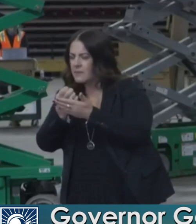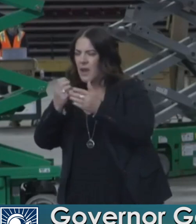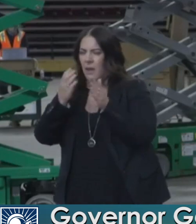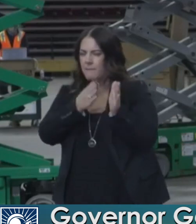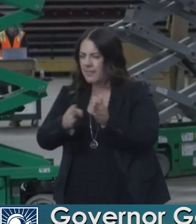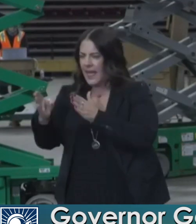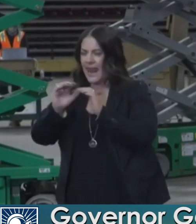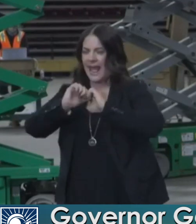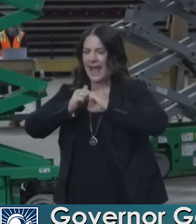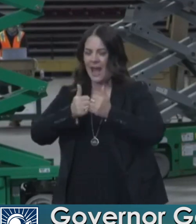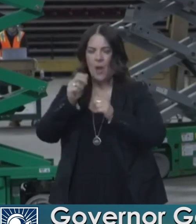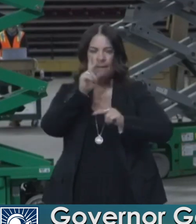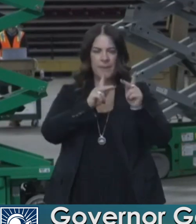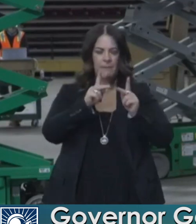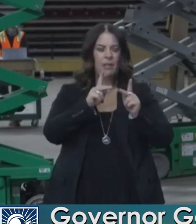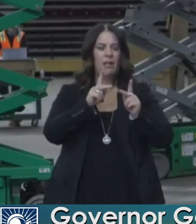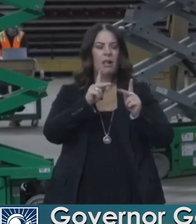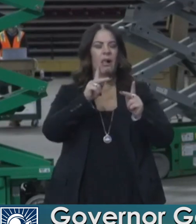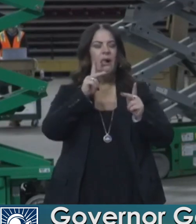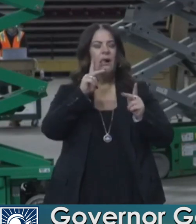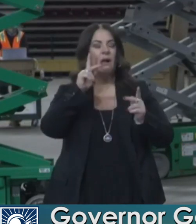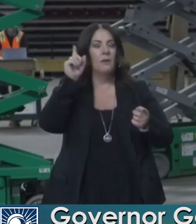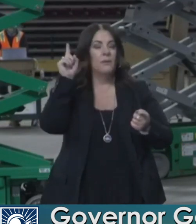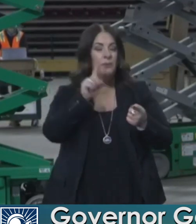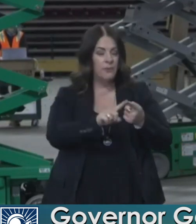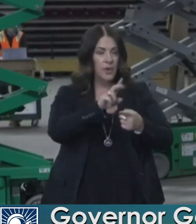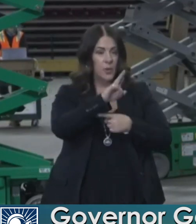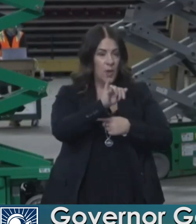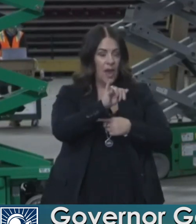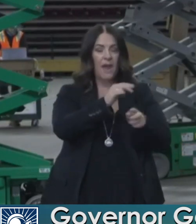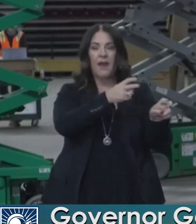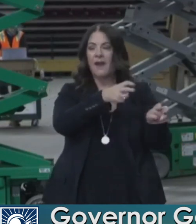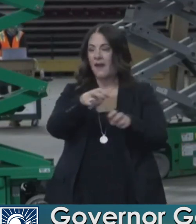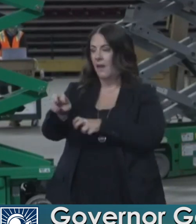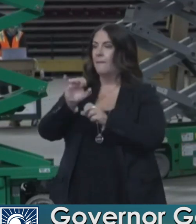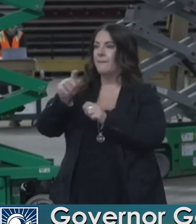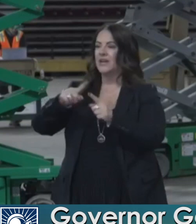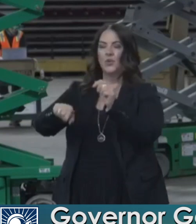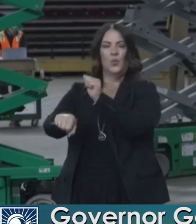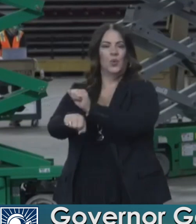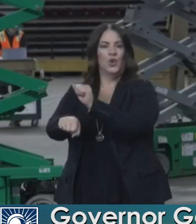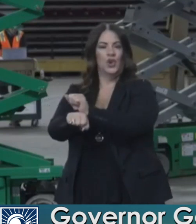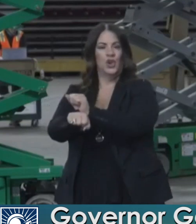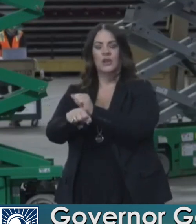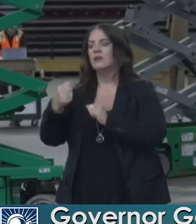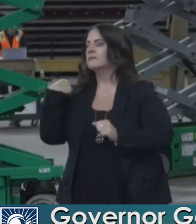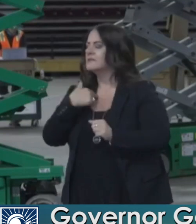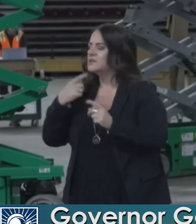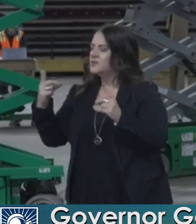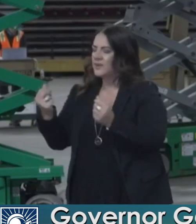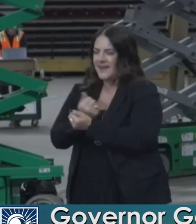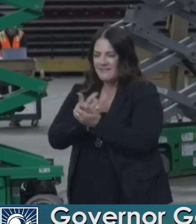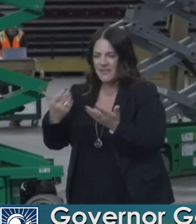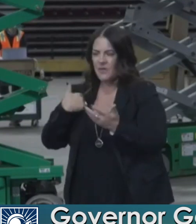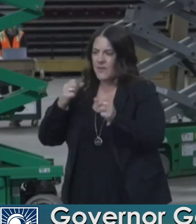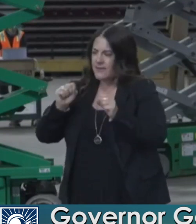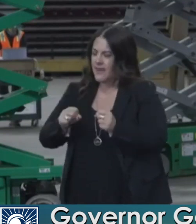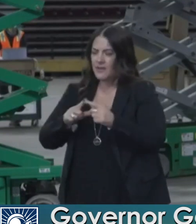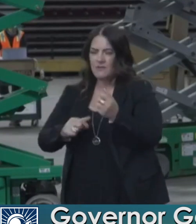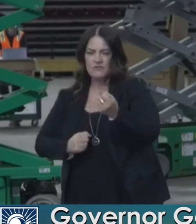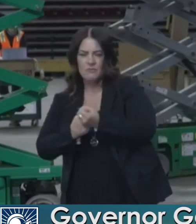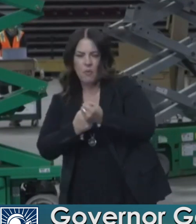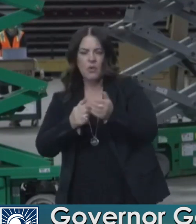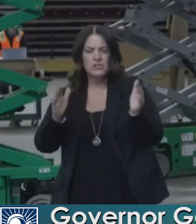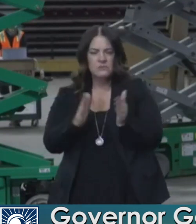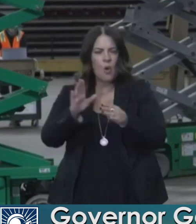to get people off unemployment insurance, get them back into the workforce, do everything we can to keep small businesses afloat during